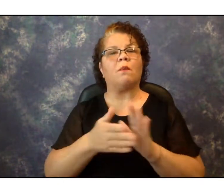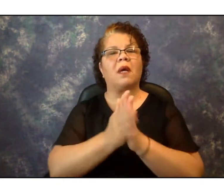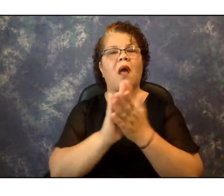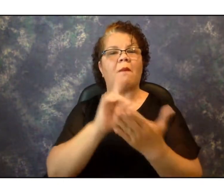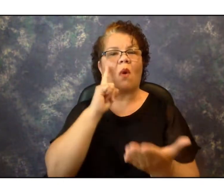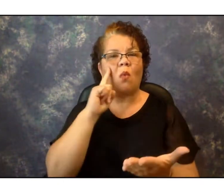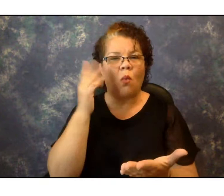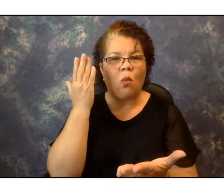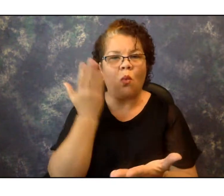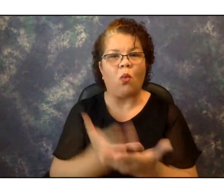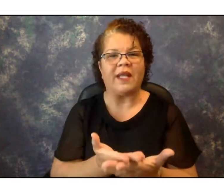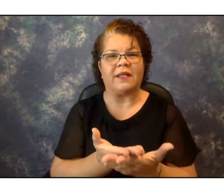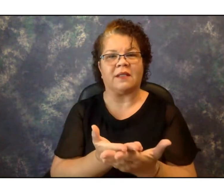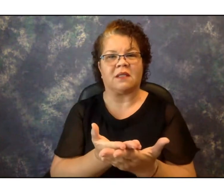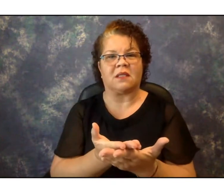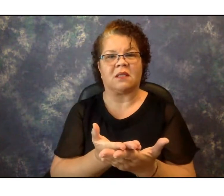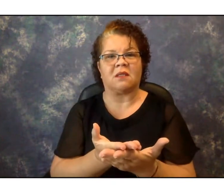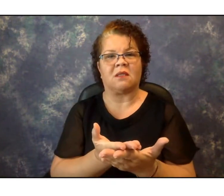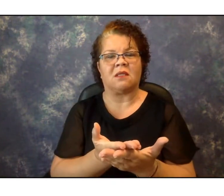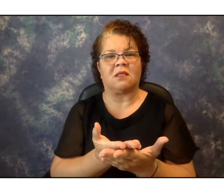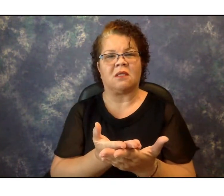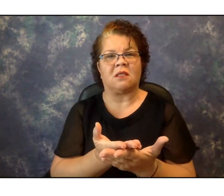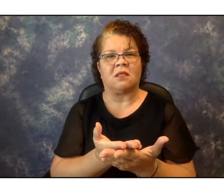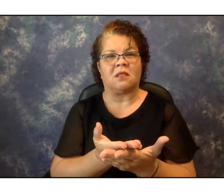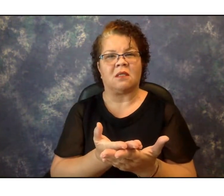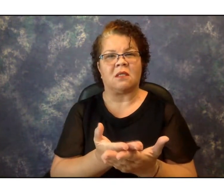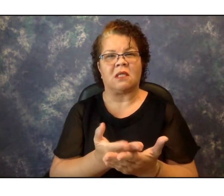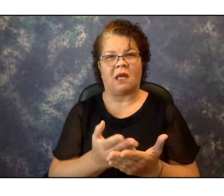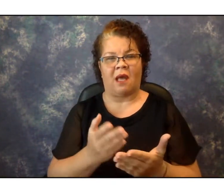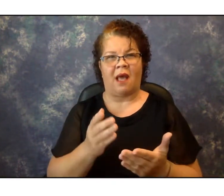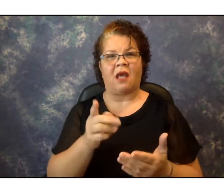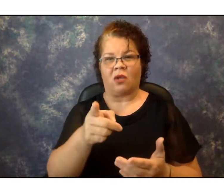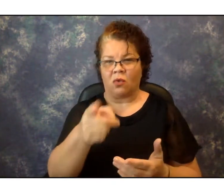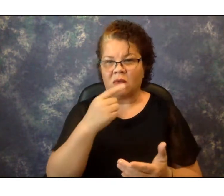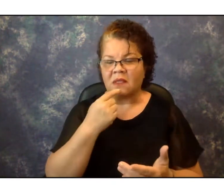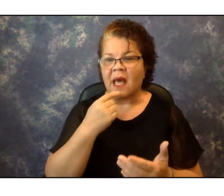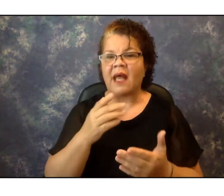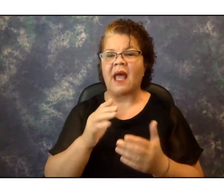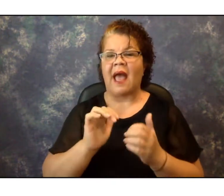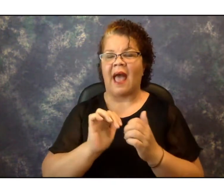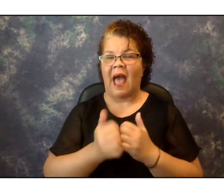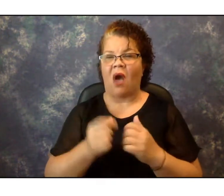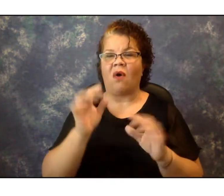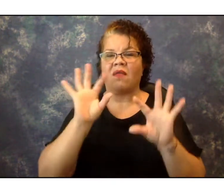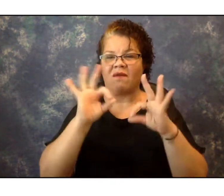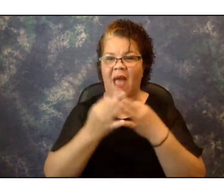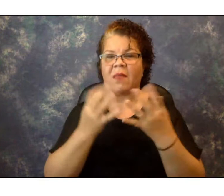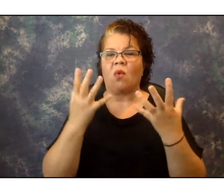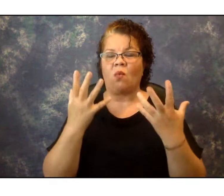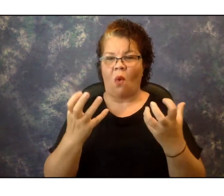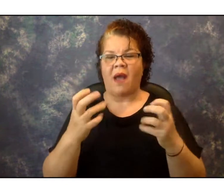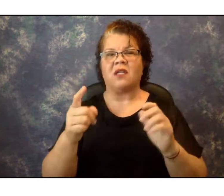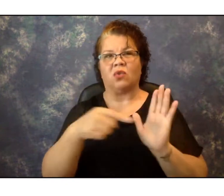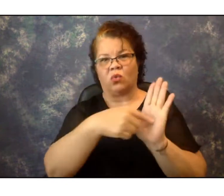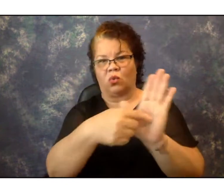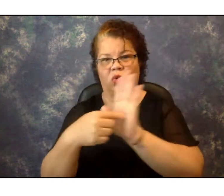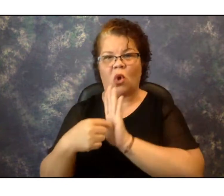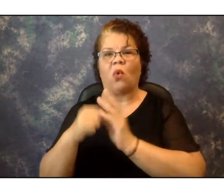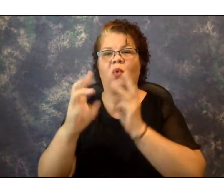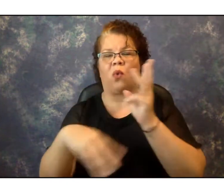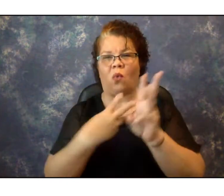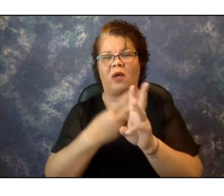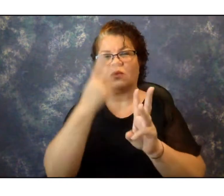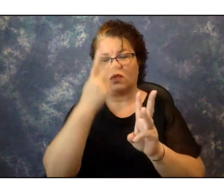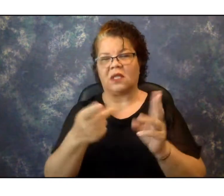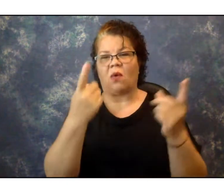said, some of this had to do with how the family wanted this to happen, right? That she forced the nation to bear witness, to say,